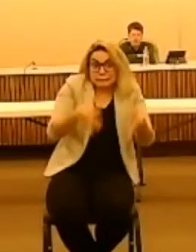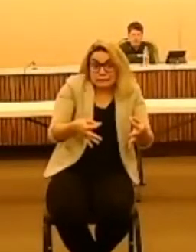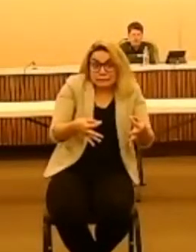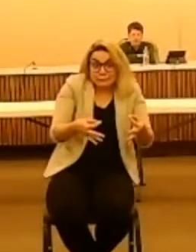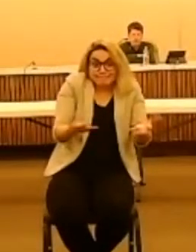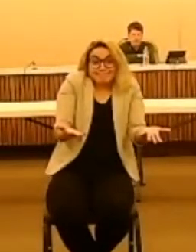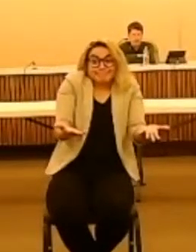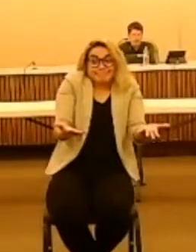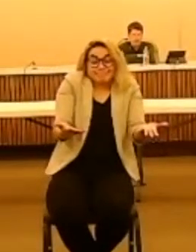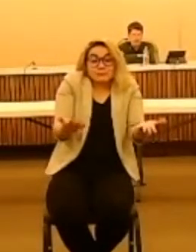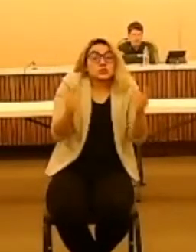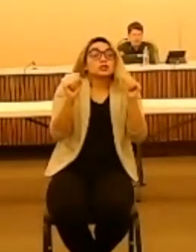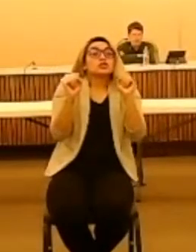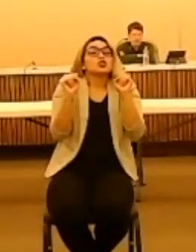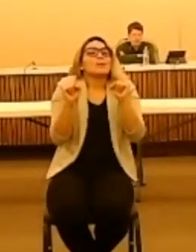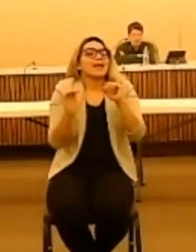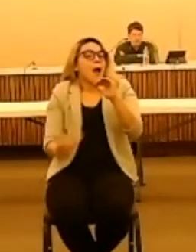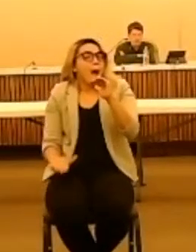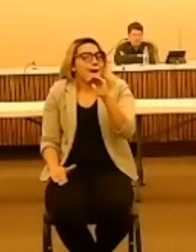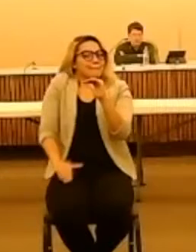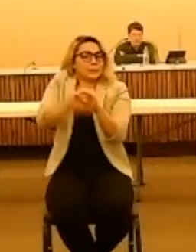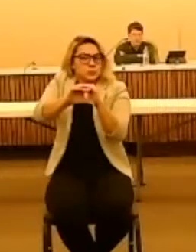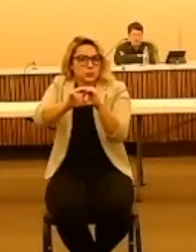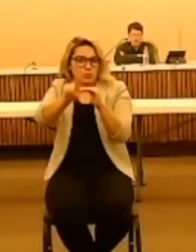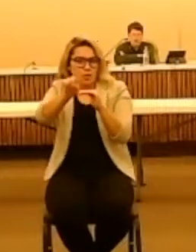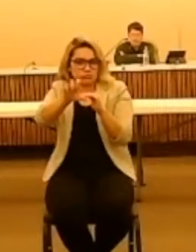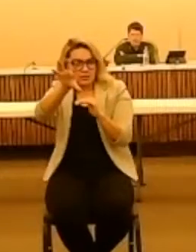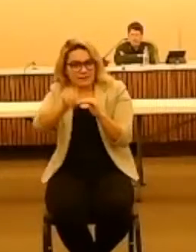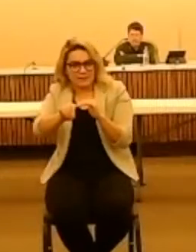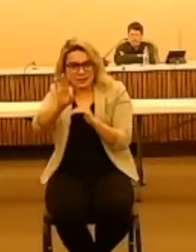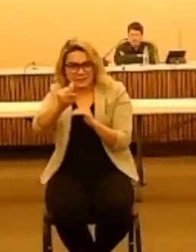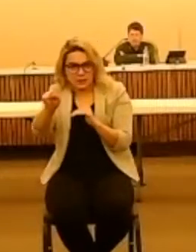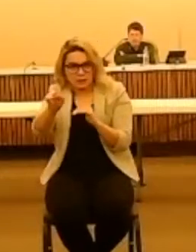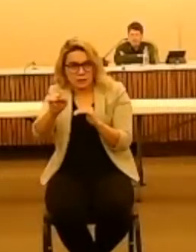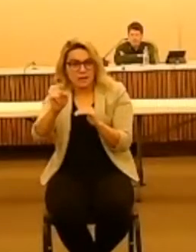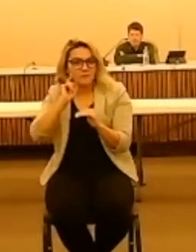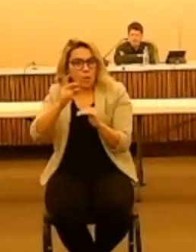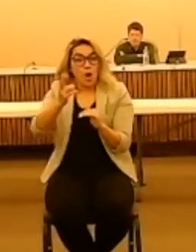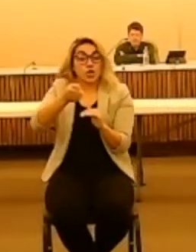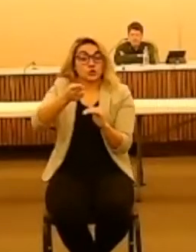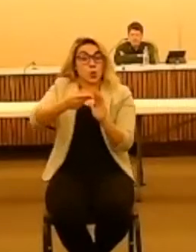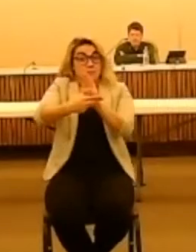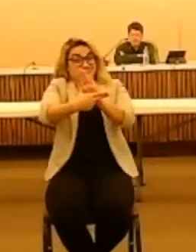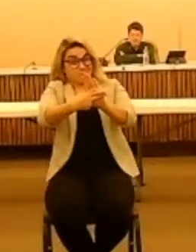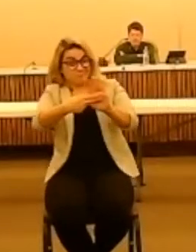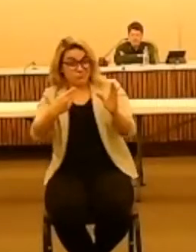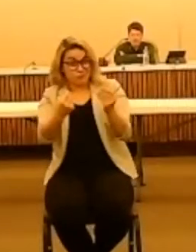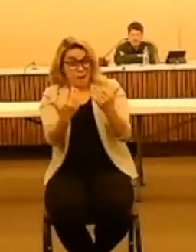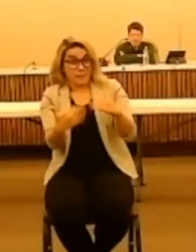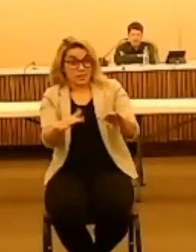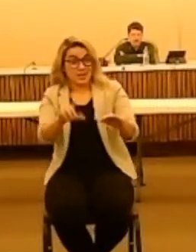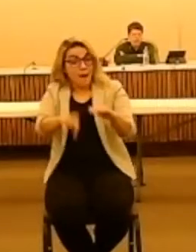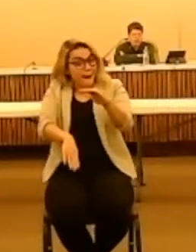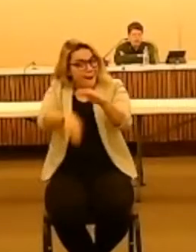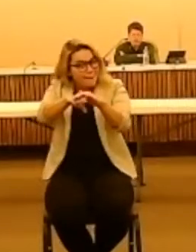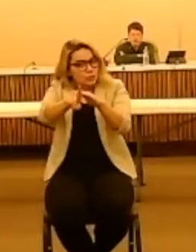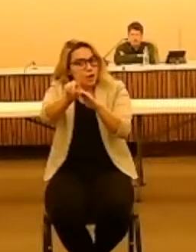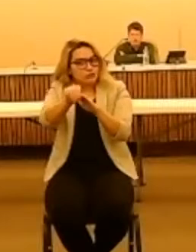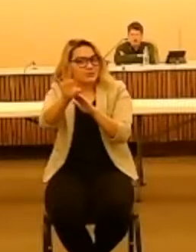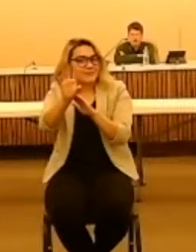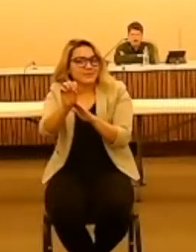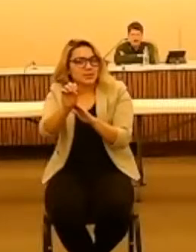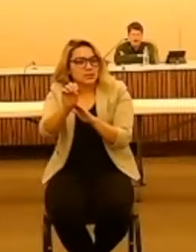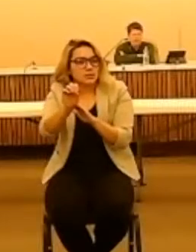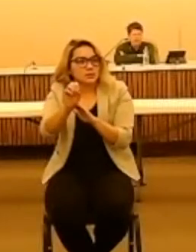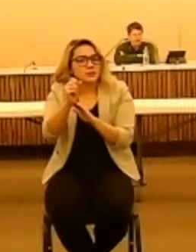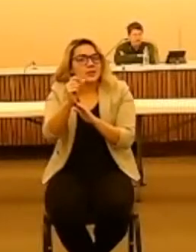can be up to 150 feet for a historic property, the planning board can